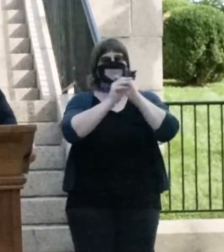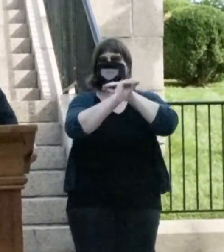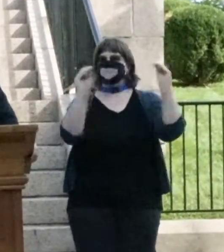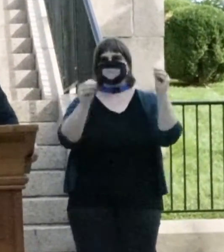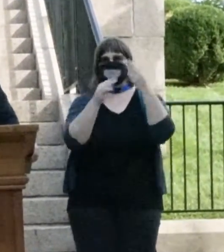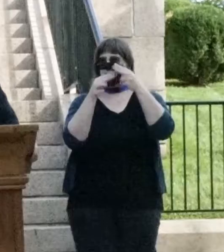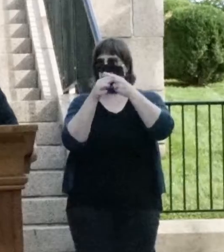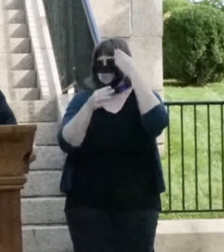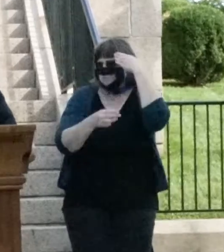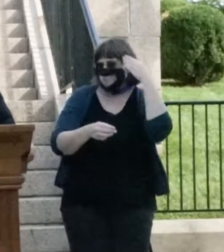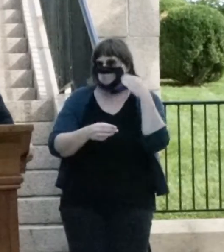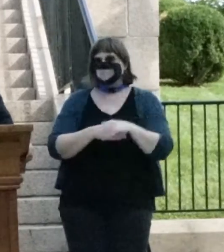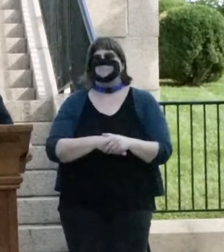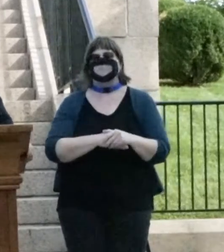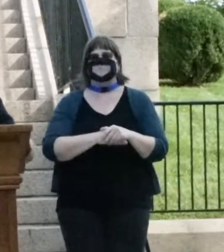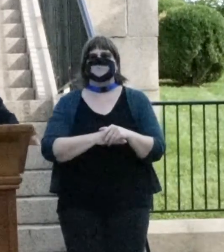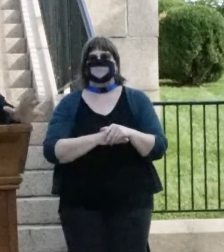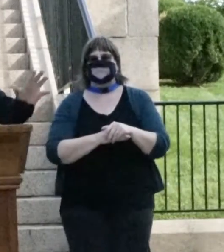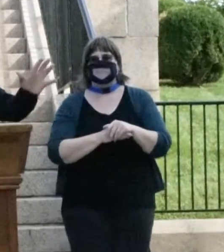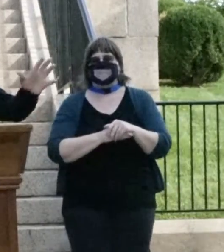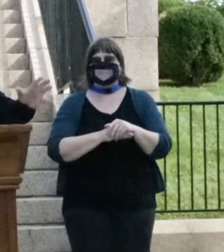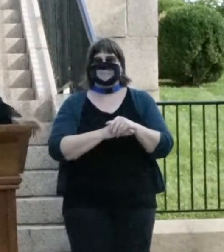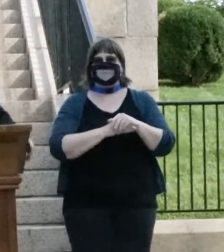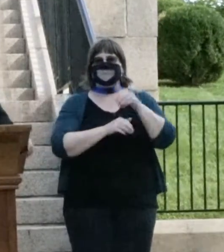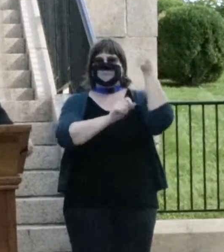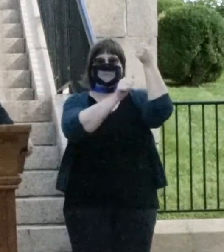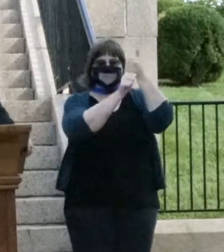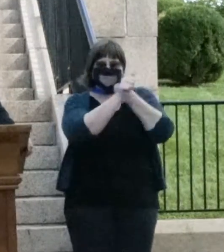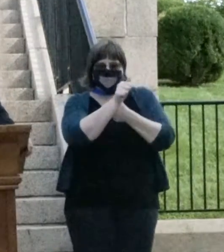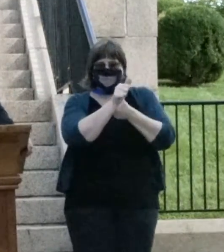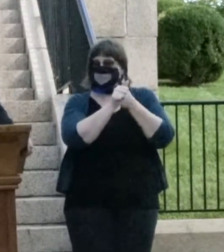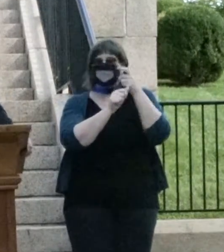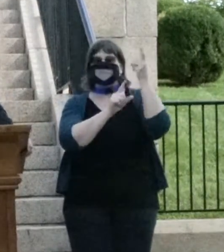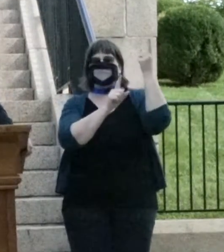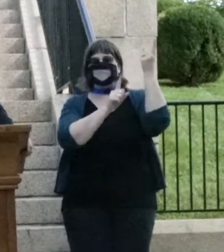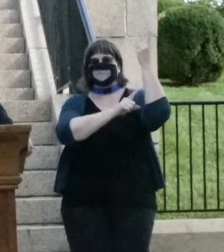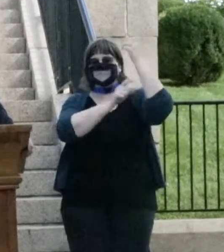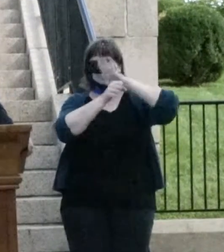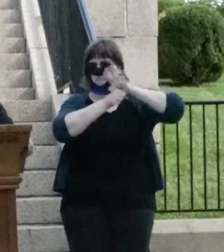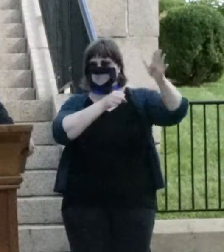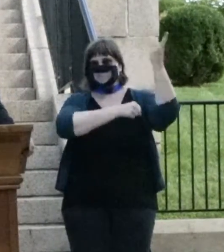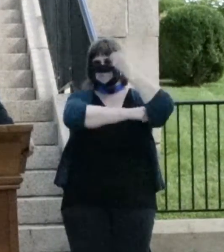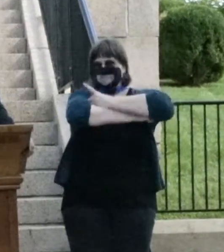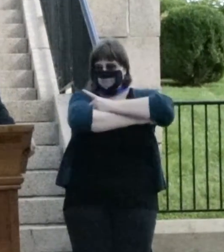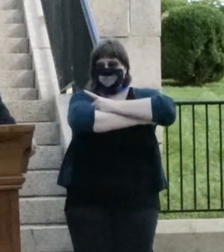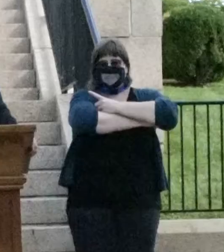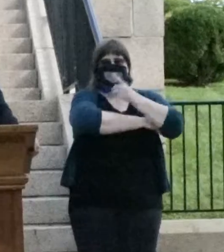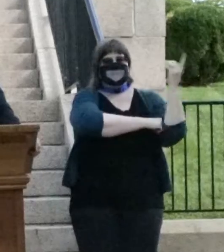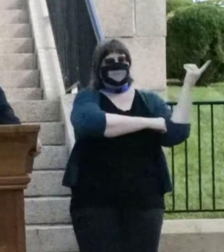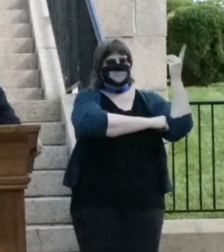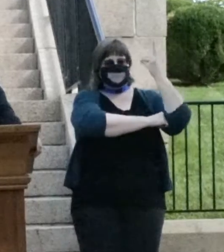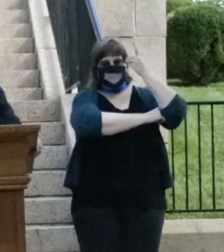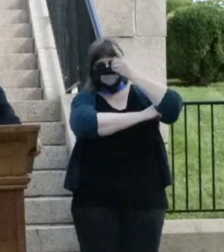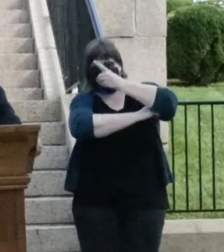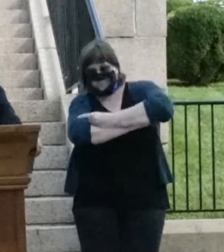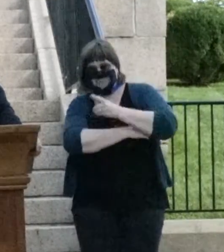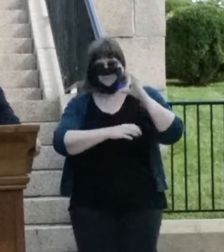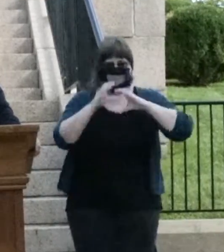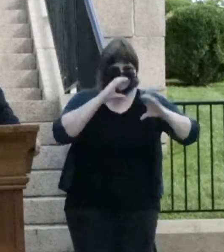And the whole entire day, we were out looking for him. We came back around dinner time and kind